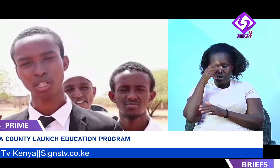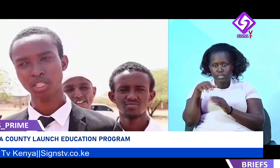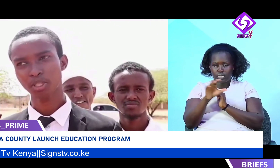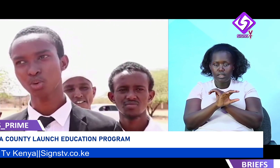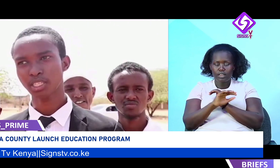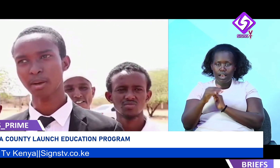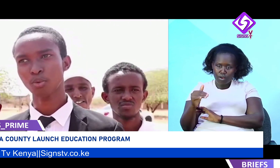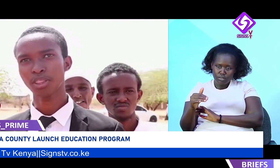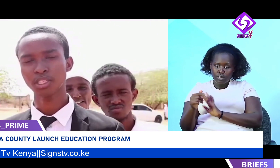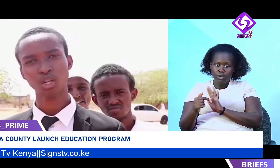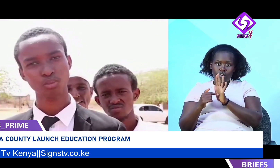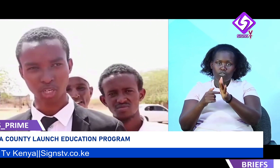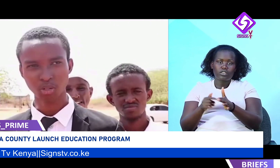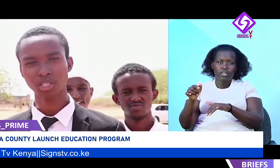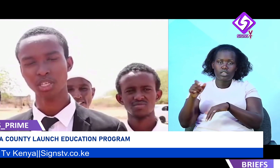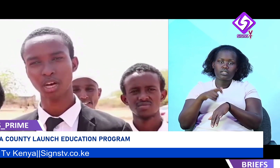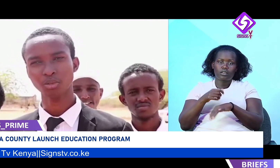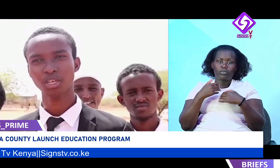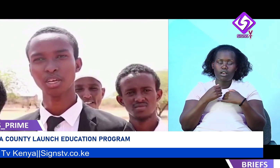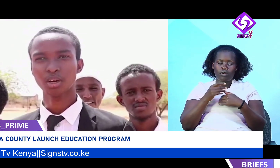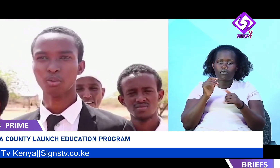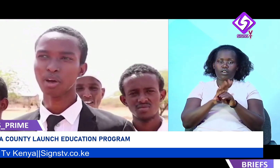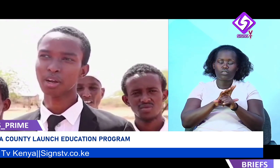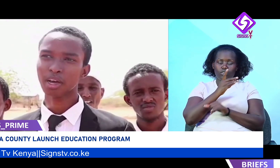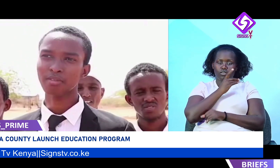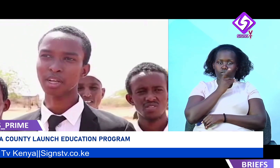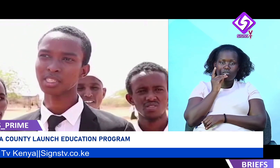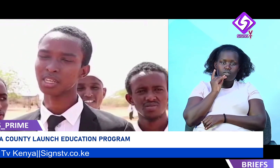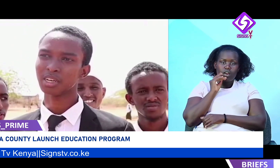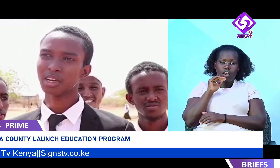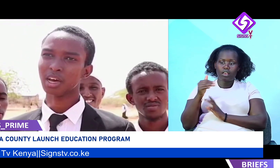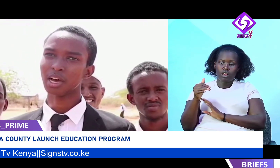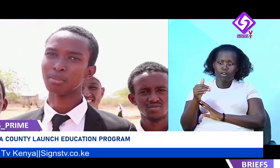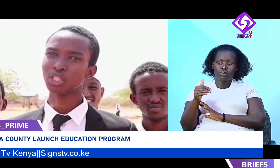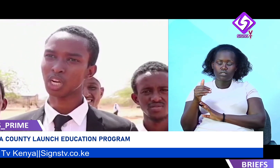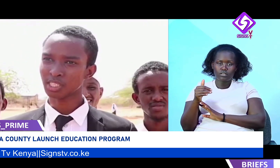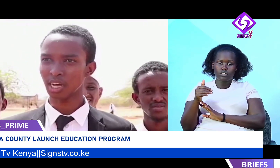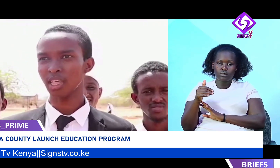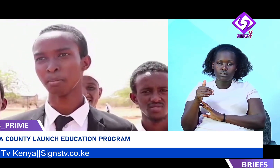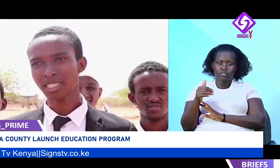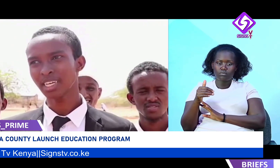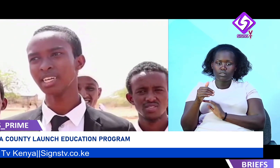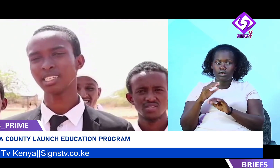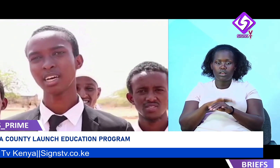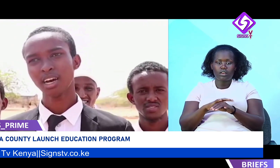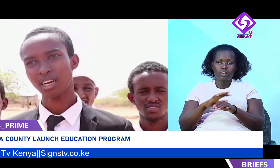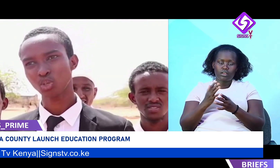this particular time when there is a lot of drought in the county, when even getting the shelter and the basic needs are